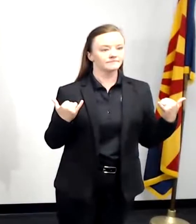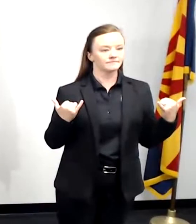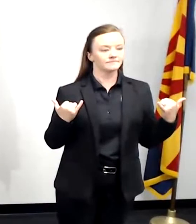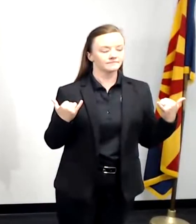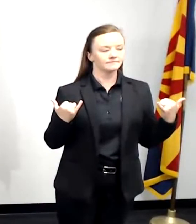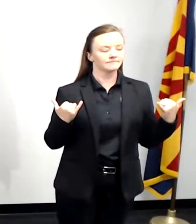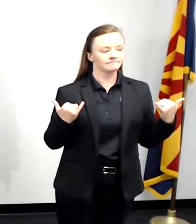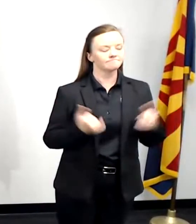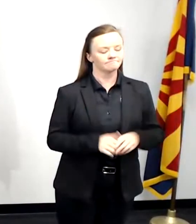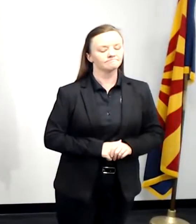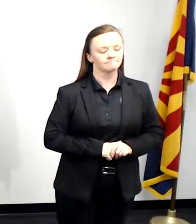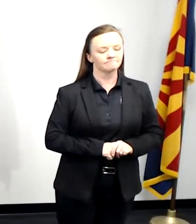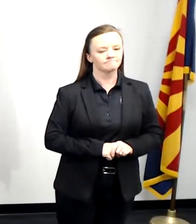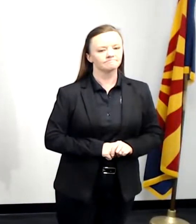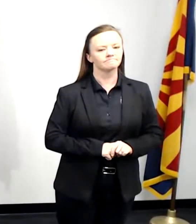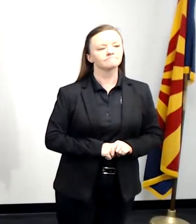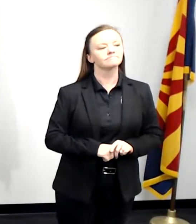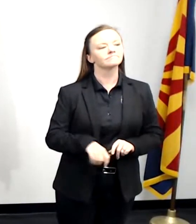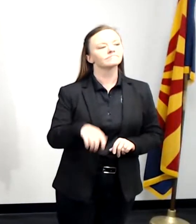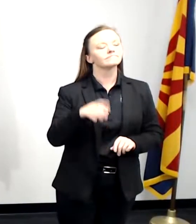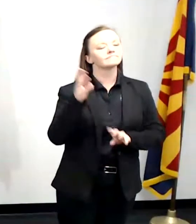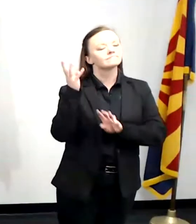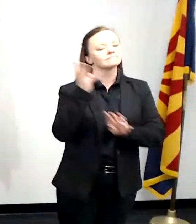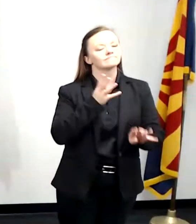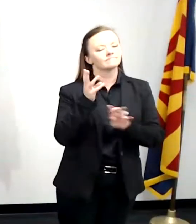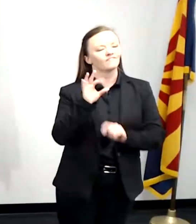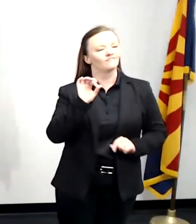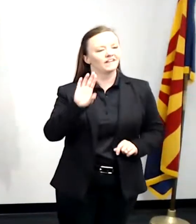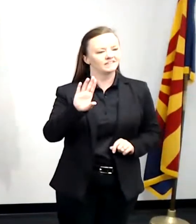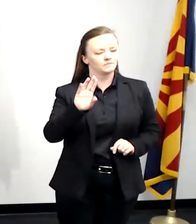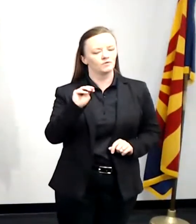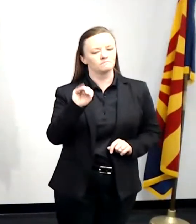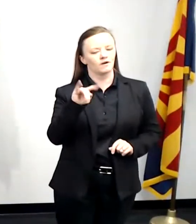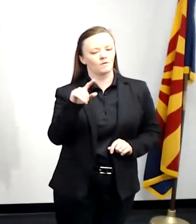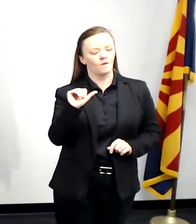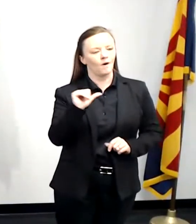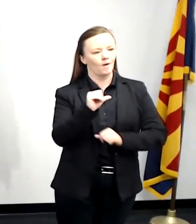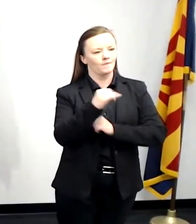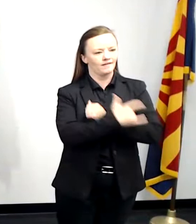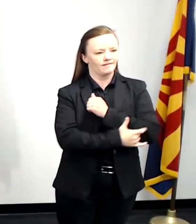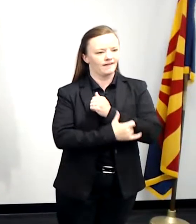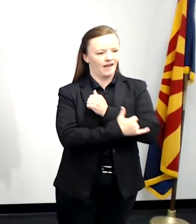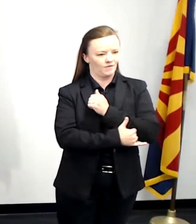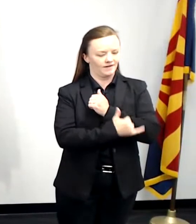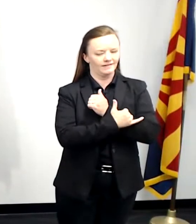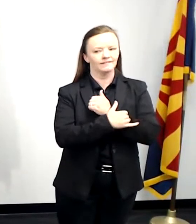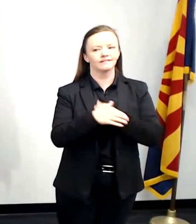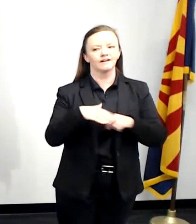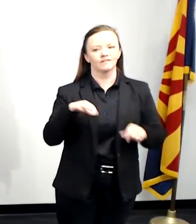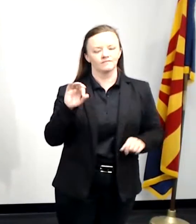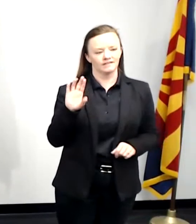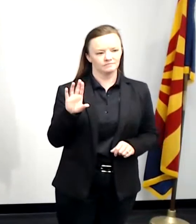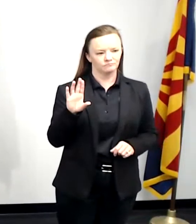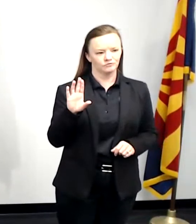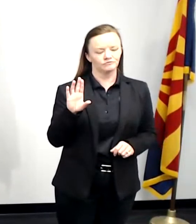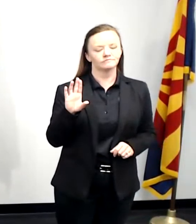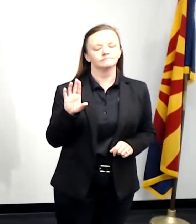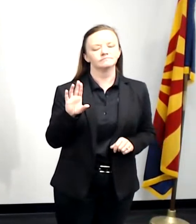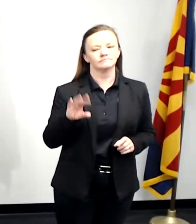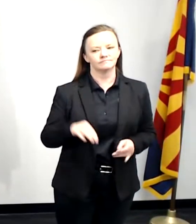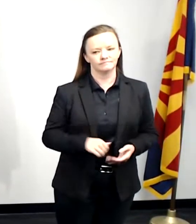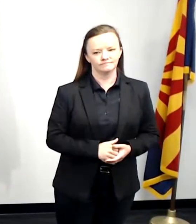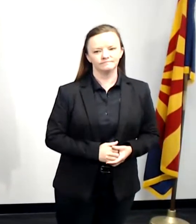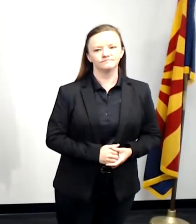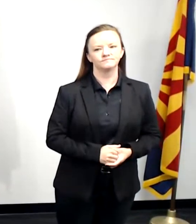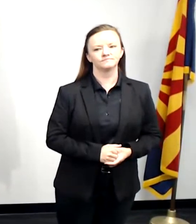All right, great. I know we're also live on Facebook on the Maricopa County channel. The broadcast on is now Facebook. starting. All attendees are in listen-only